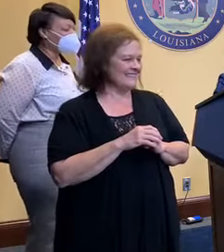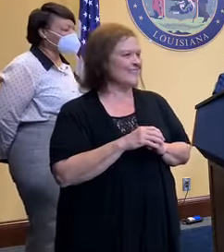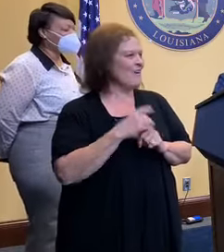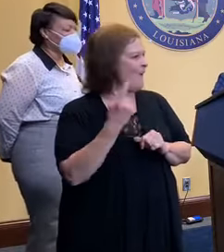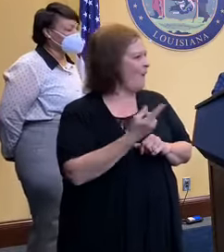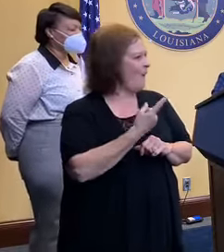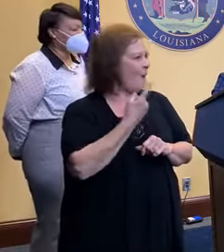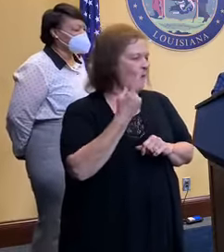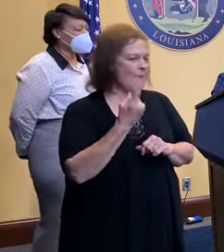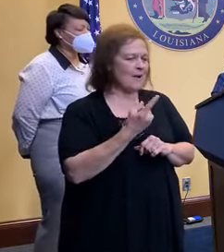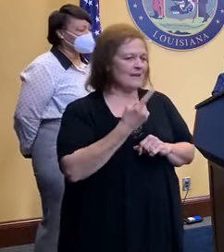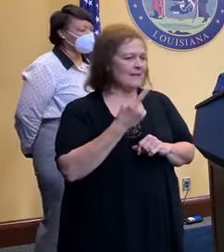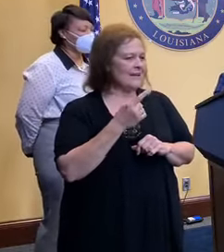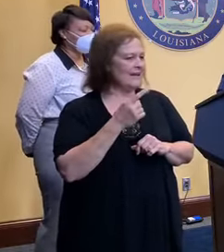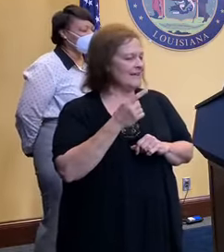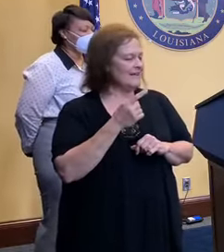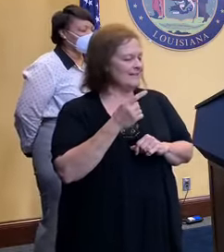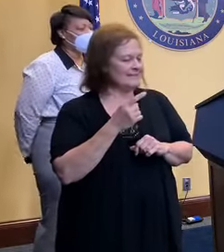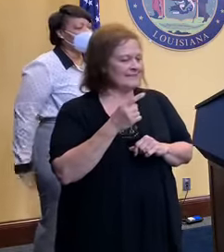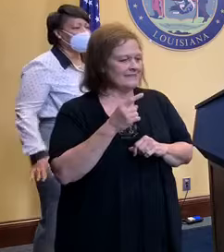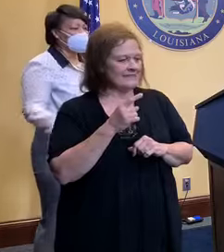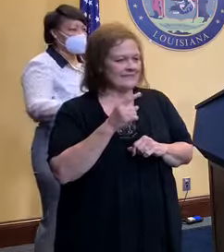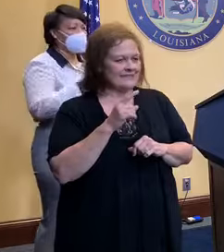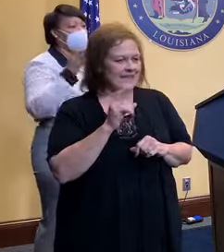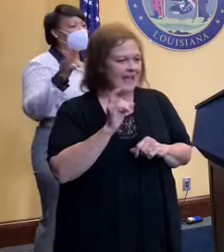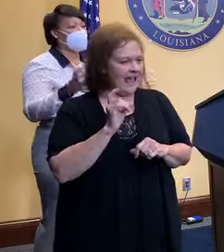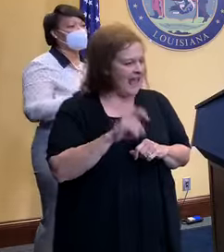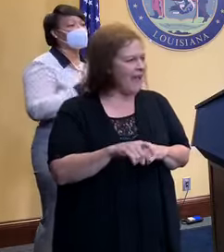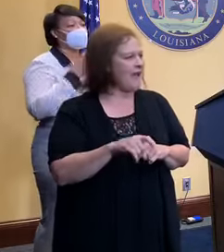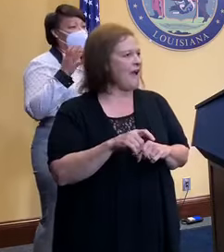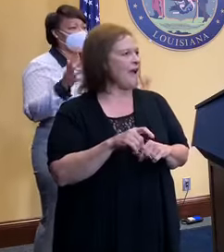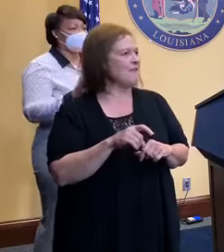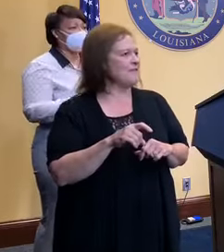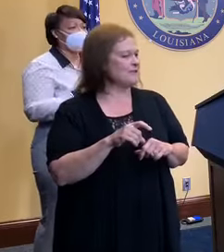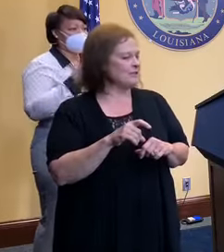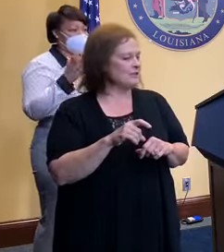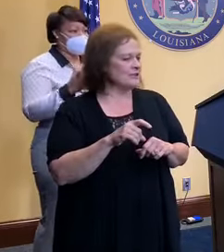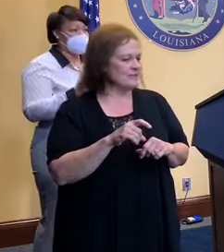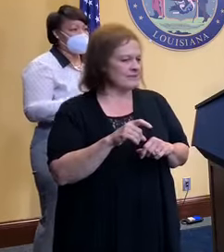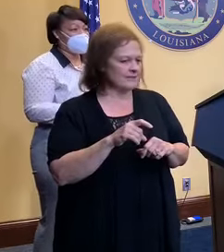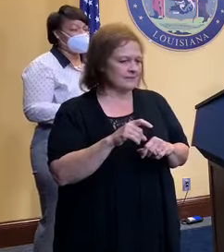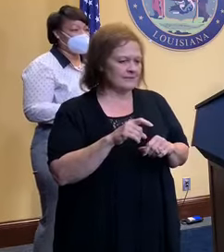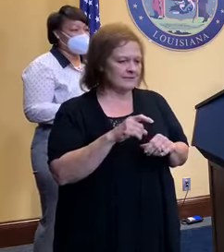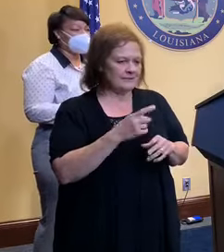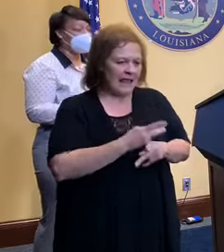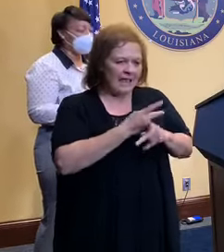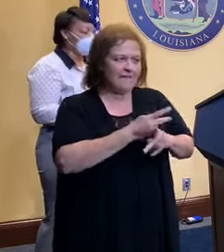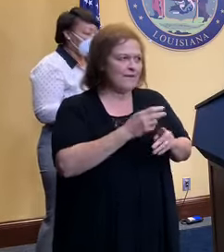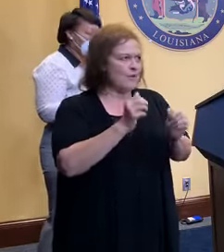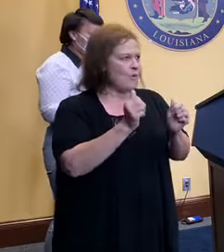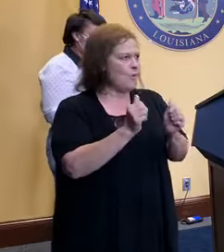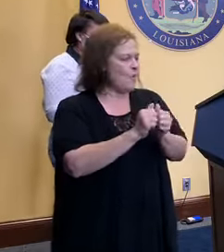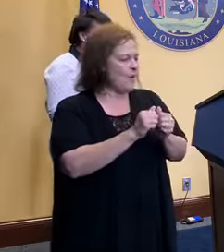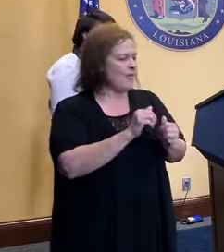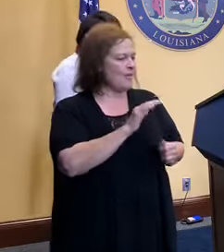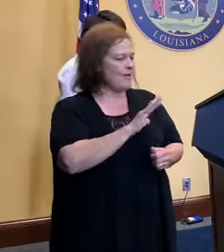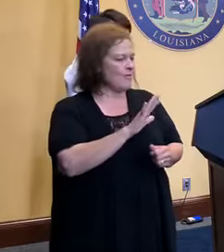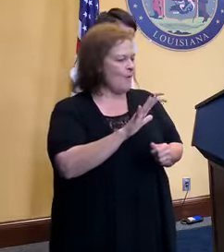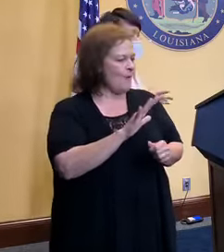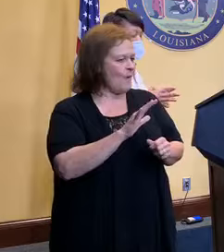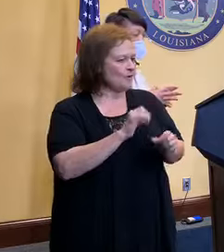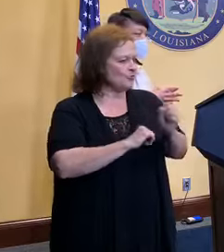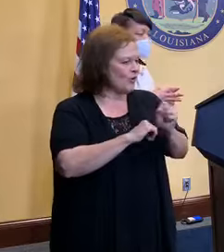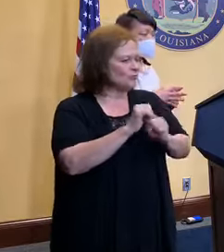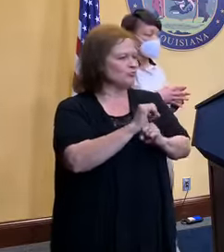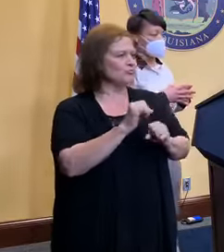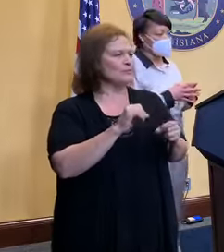You always need to be in a position where you're maintaining your infrastructure, right, and your assets. And so as we look